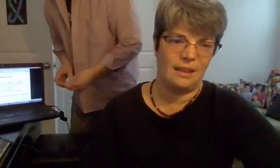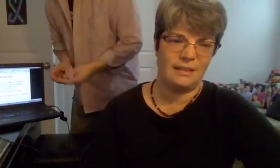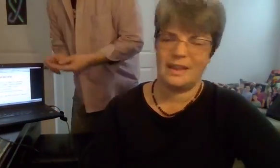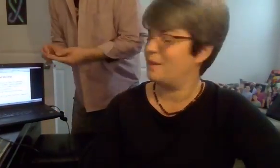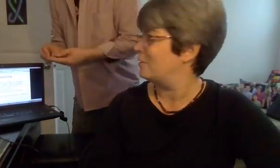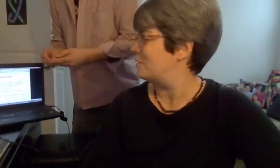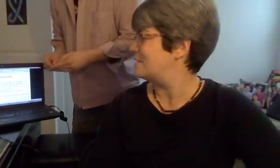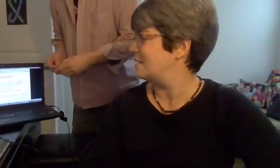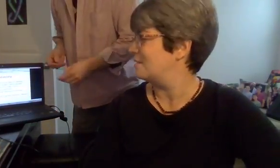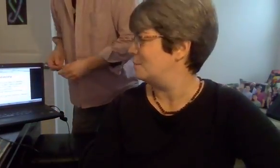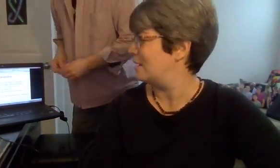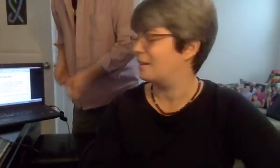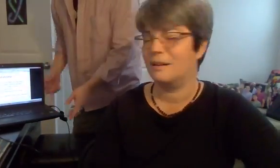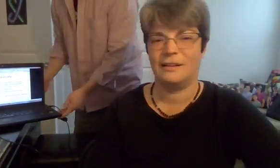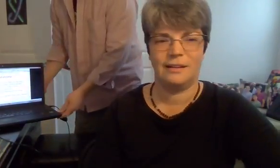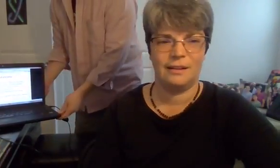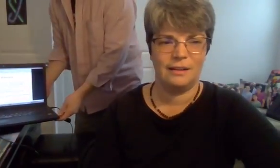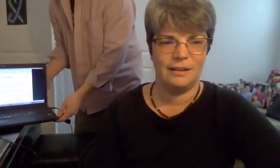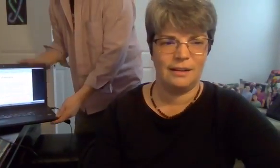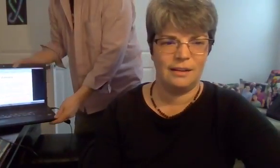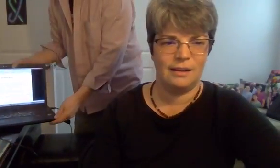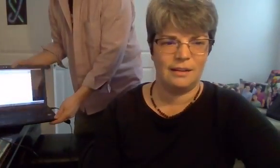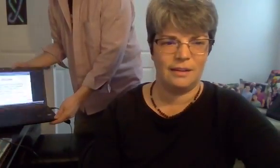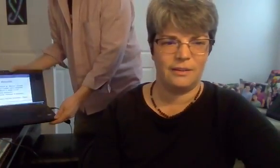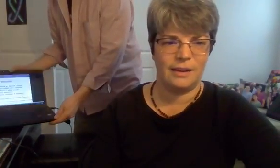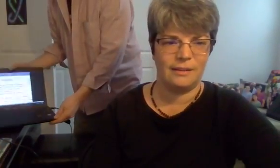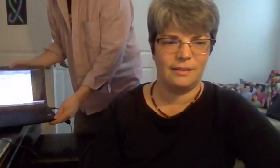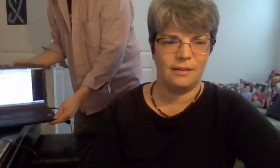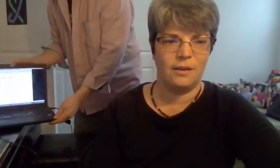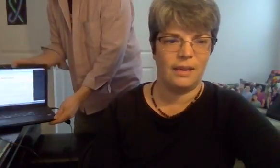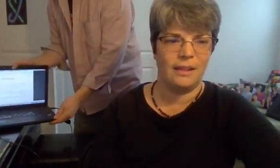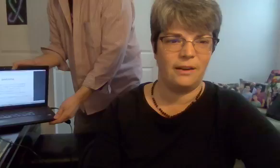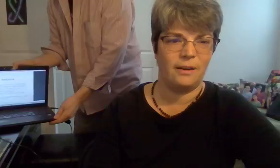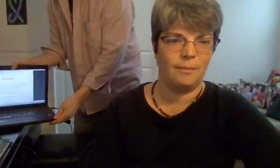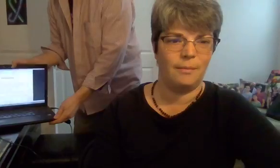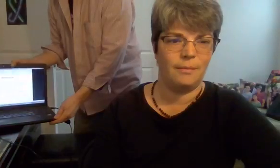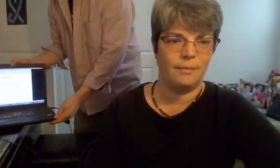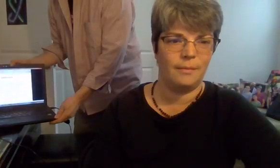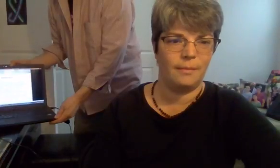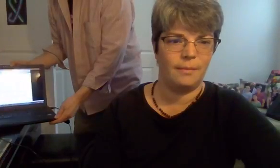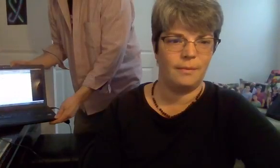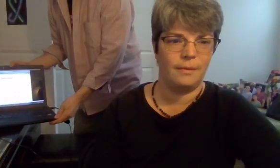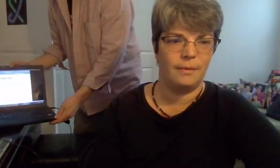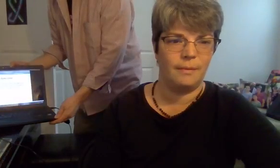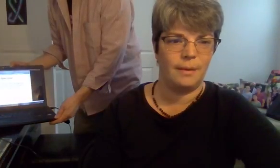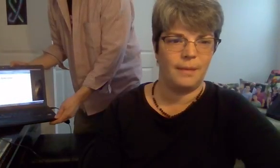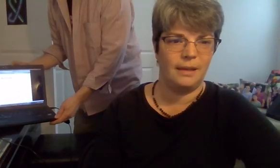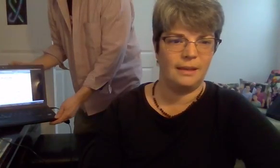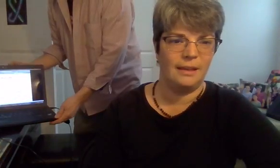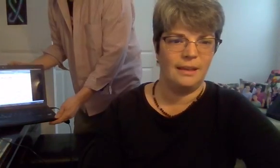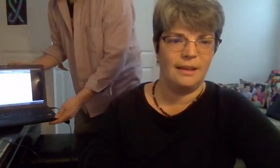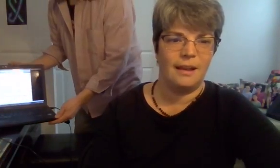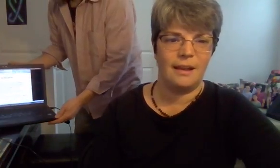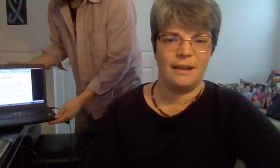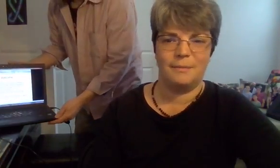At the angle, you can see it a little better. Other angle. Oh yeah, there you go. Maybe. Maybe